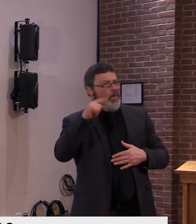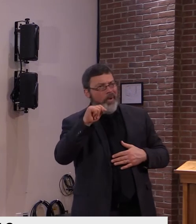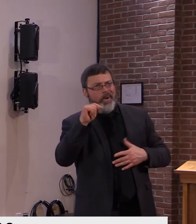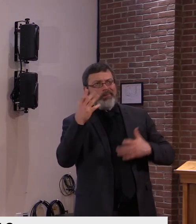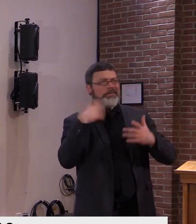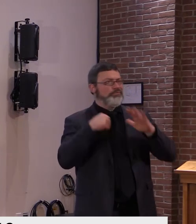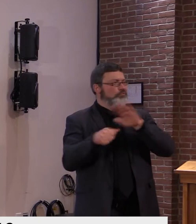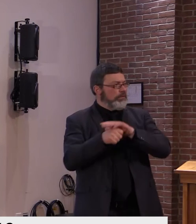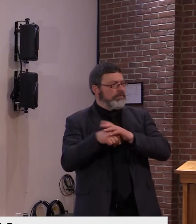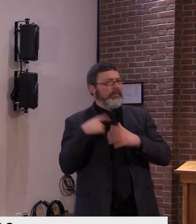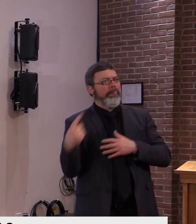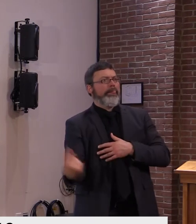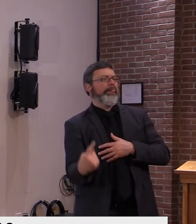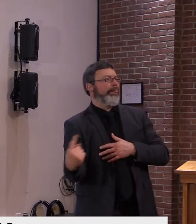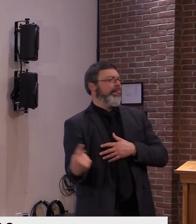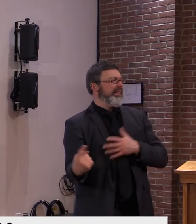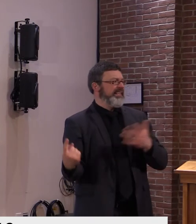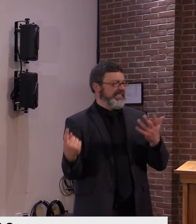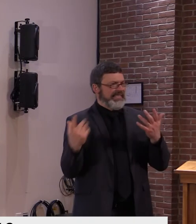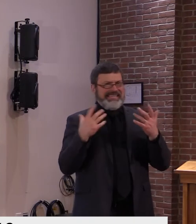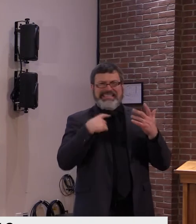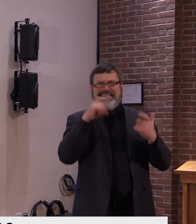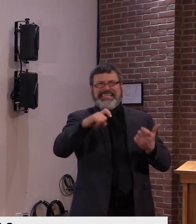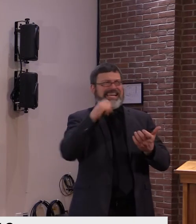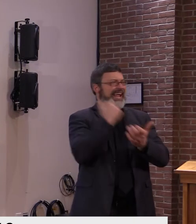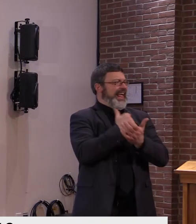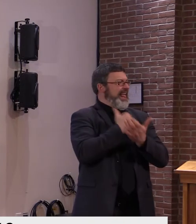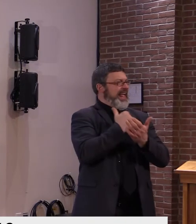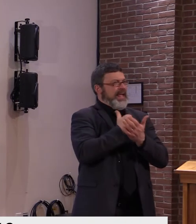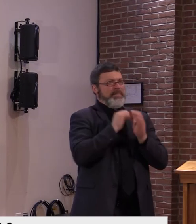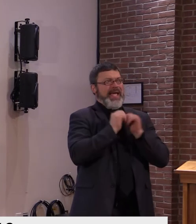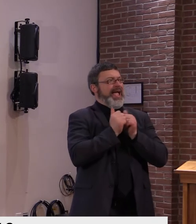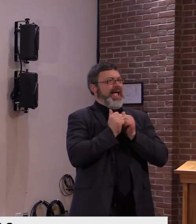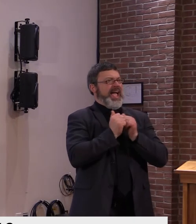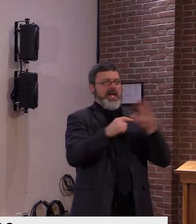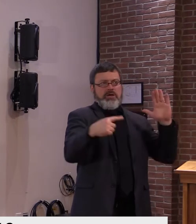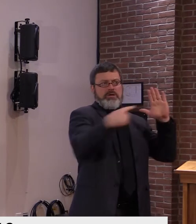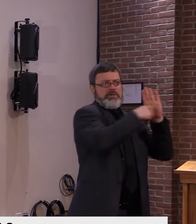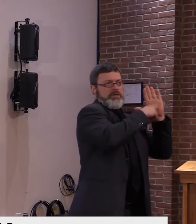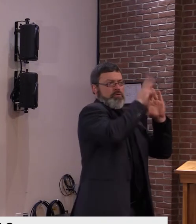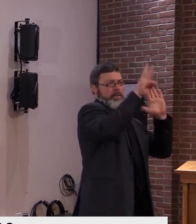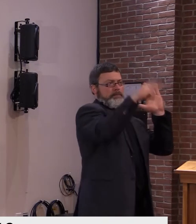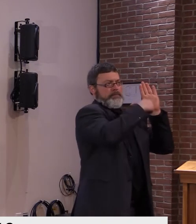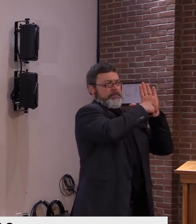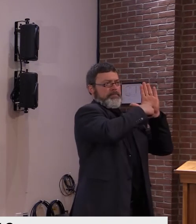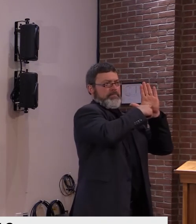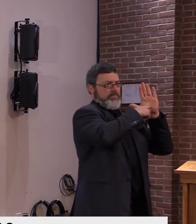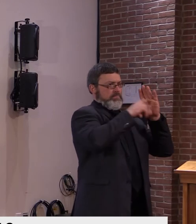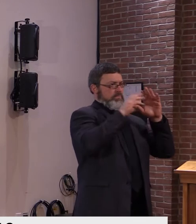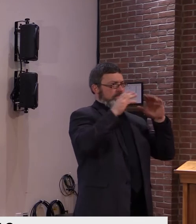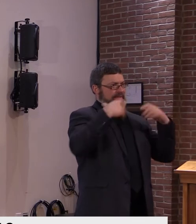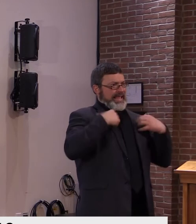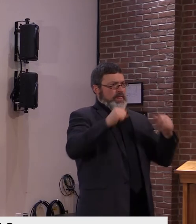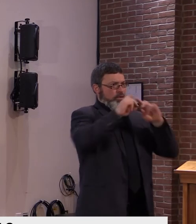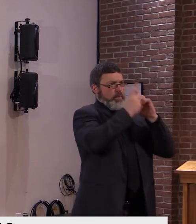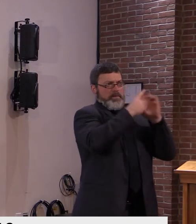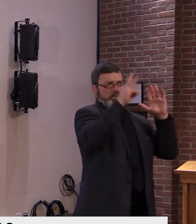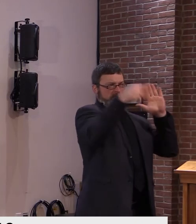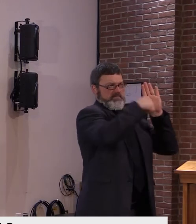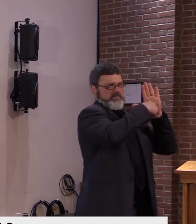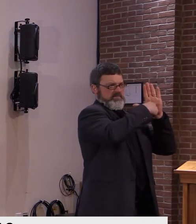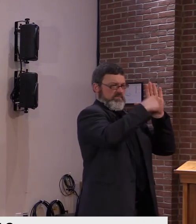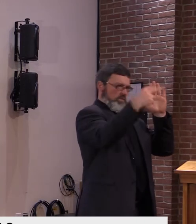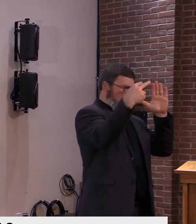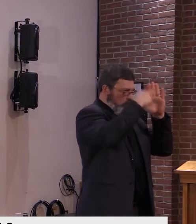where can you turn and what kind of resources can you access? So I would invite people to link